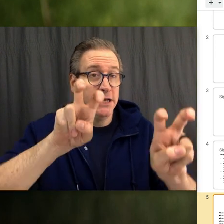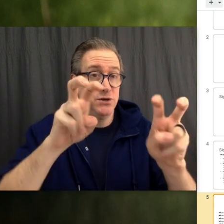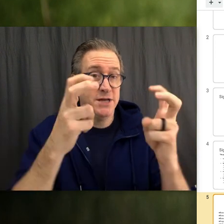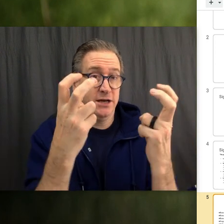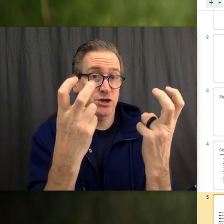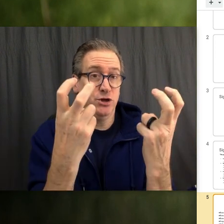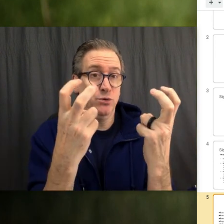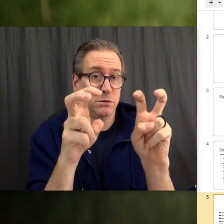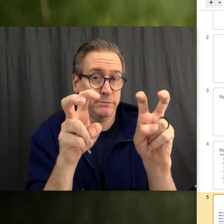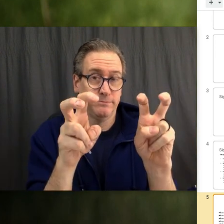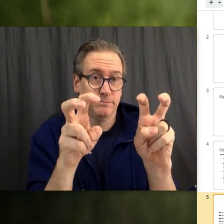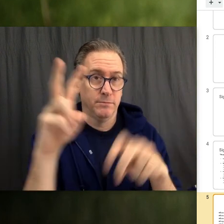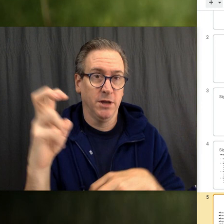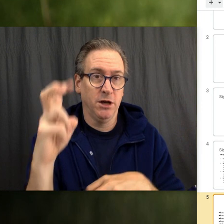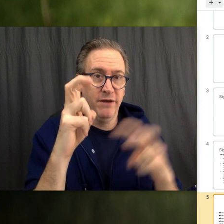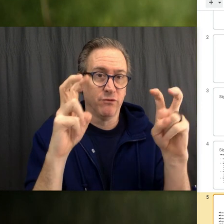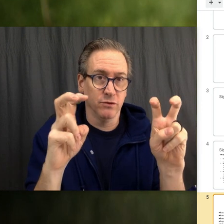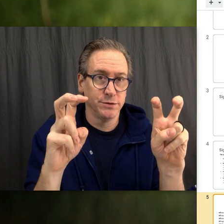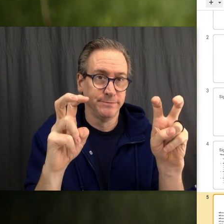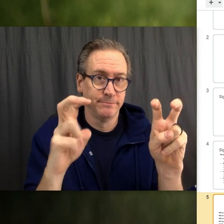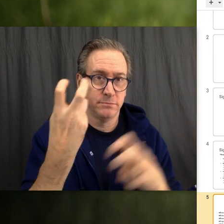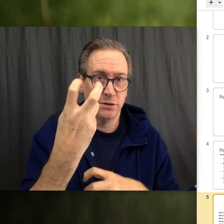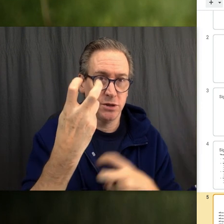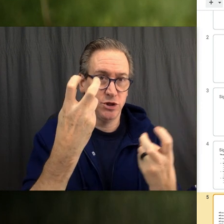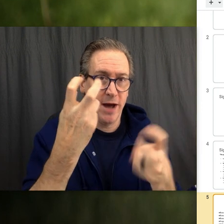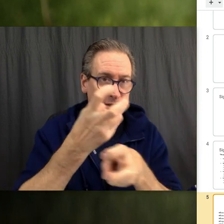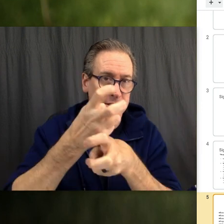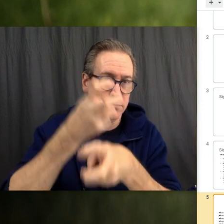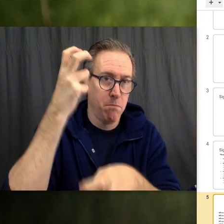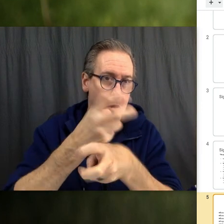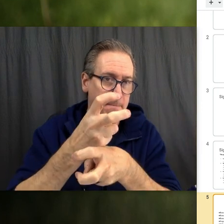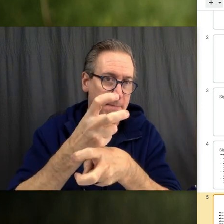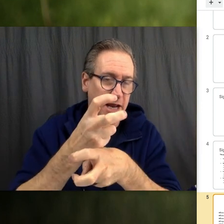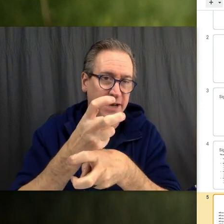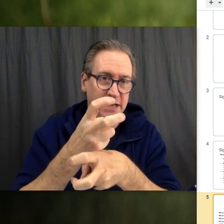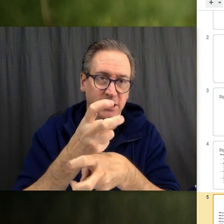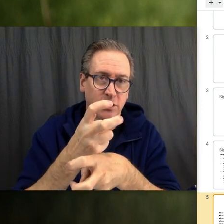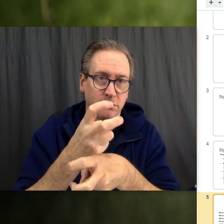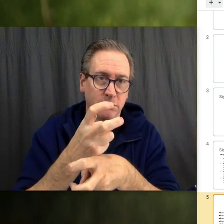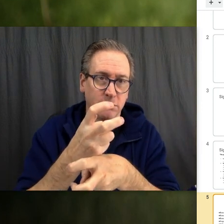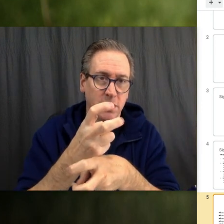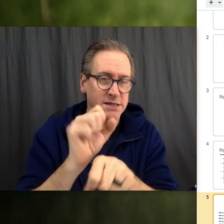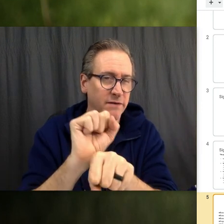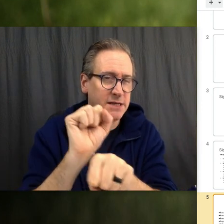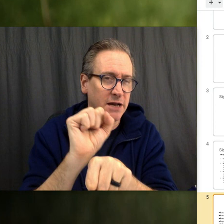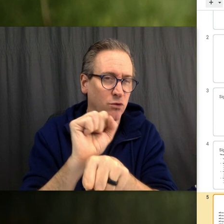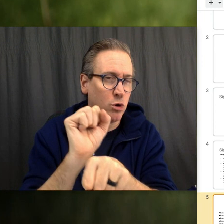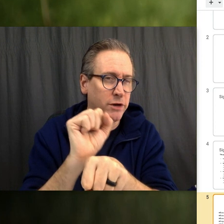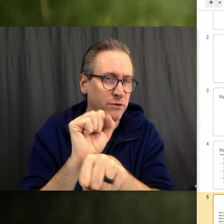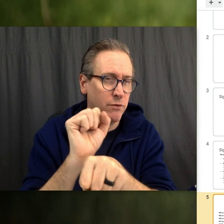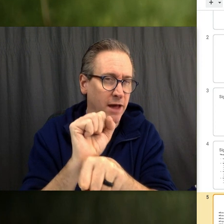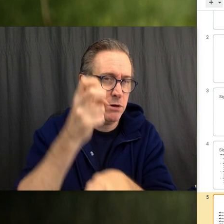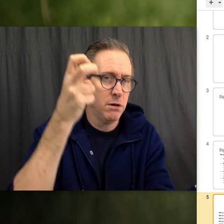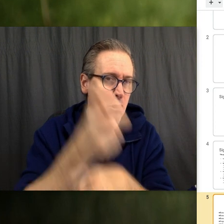Hard is you take two little bunny frou-frous, so two X's, and hit them against each other. It's kind of like the sign for